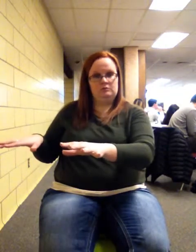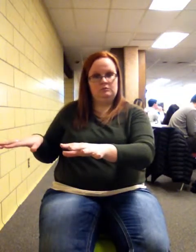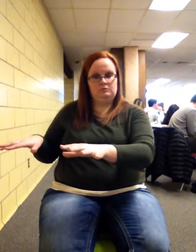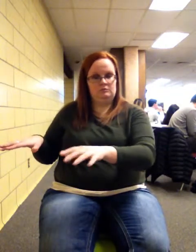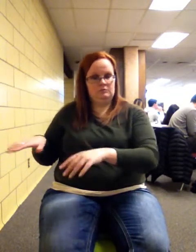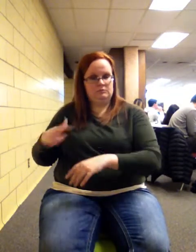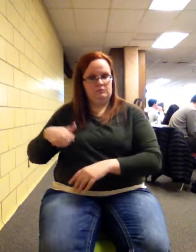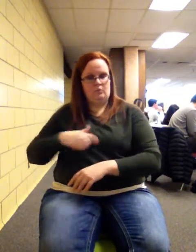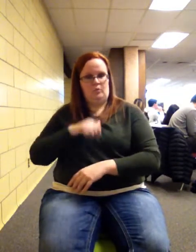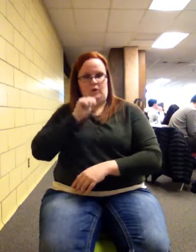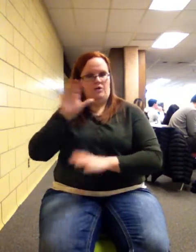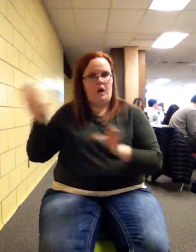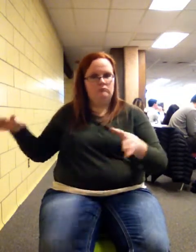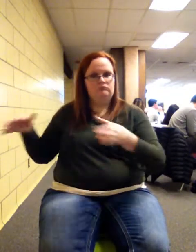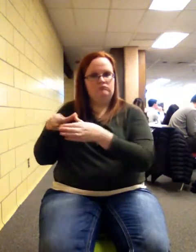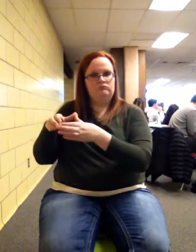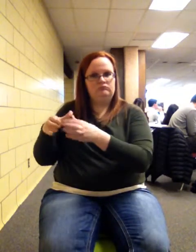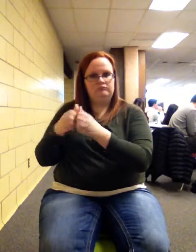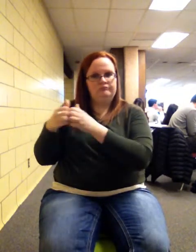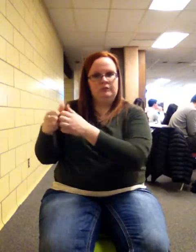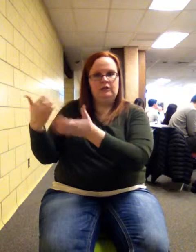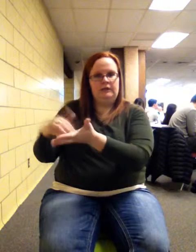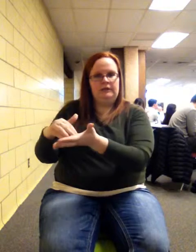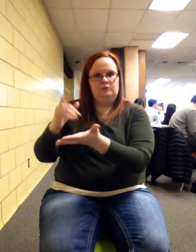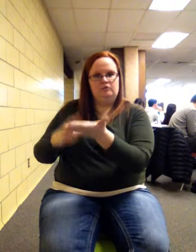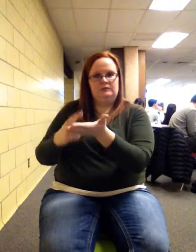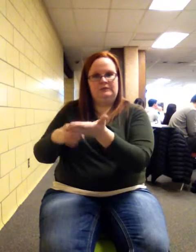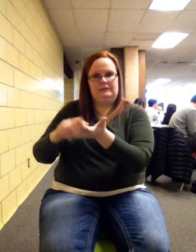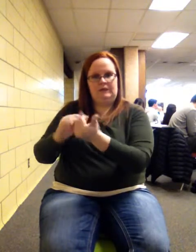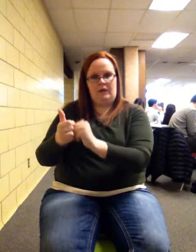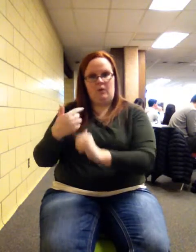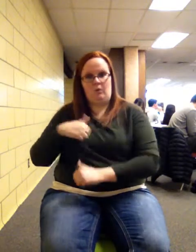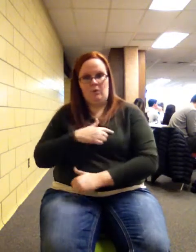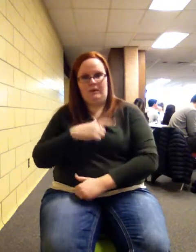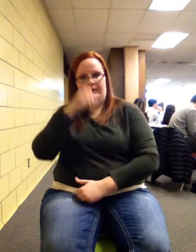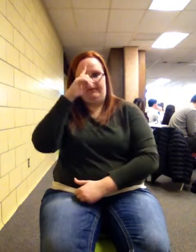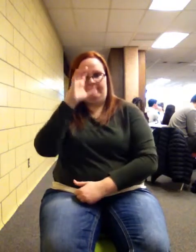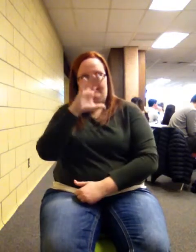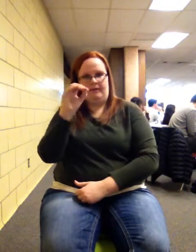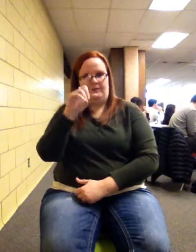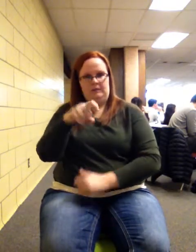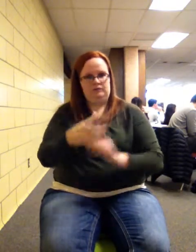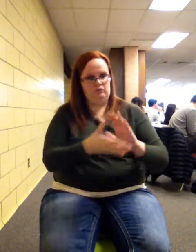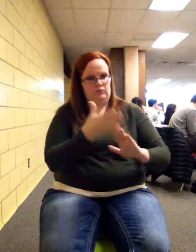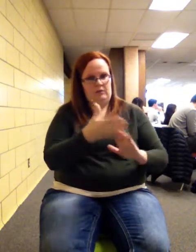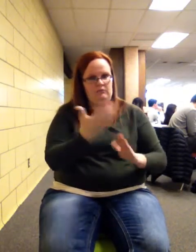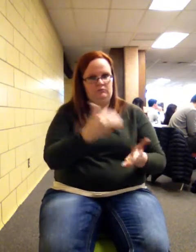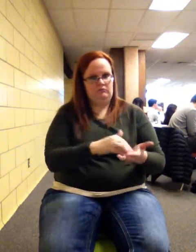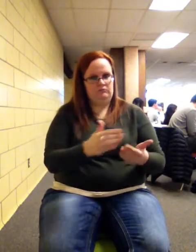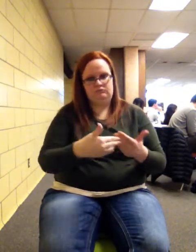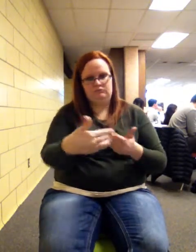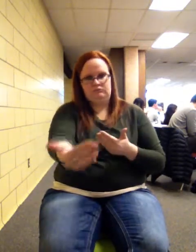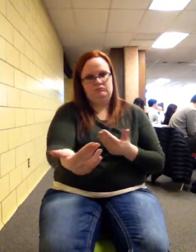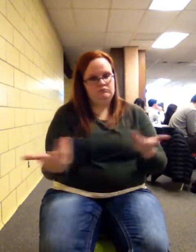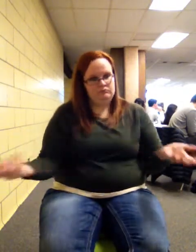that we can all get together again and talk about how we feel the company needs to be run. So it becomes harder